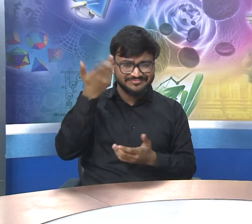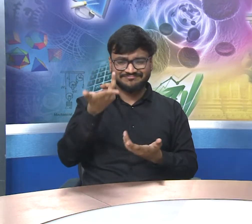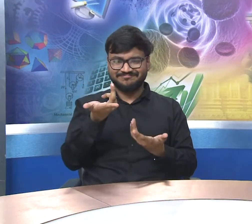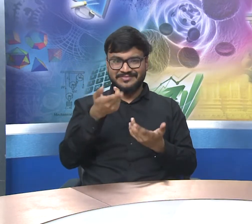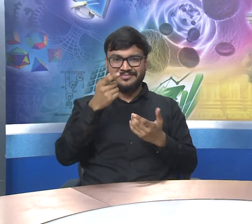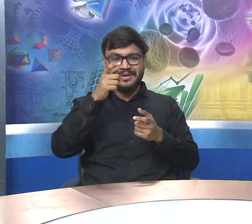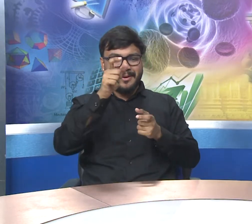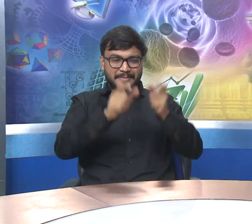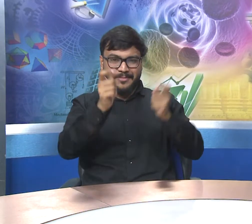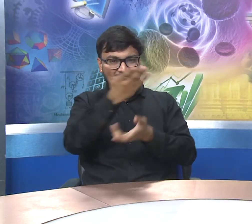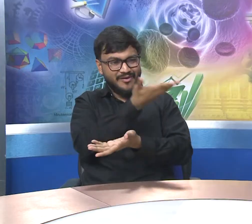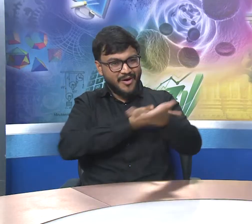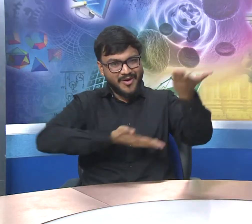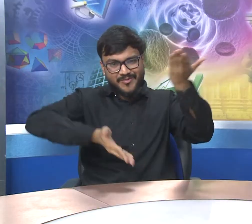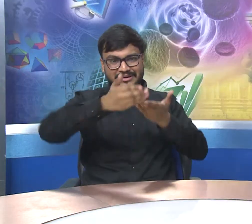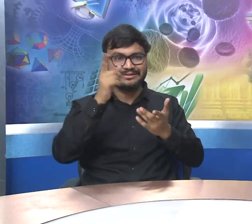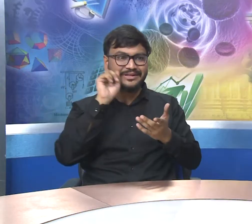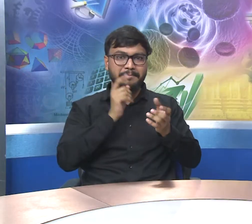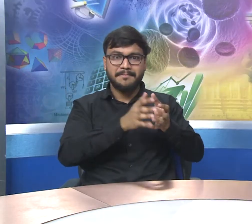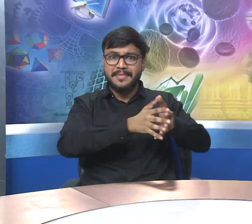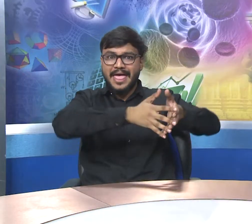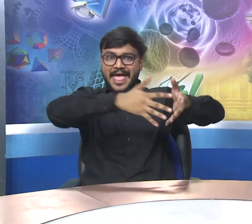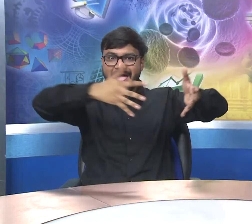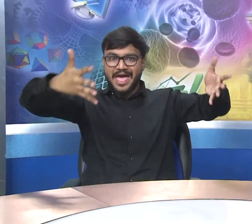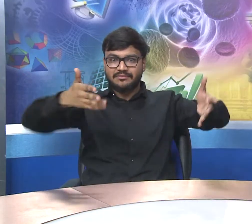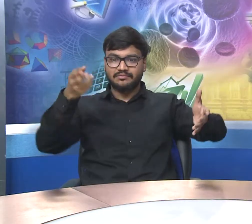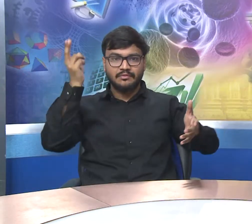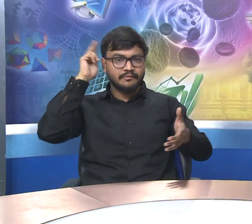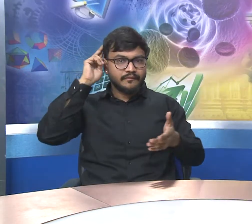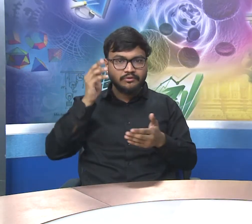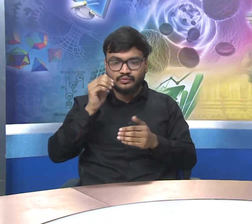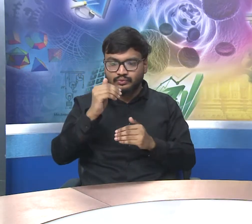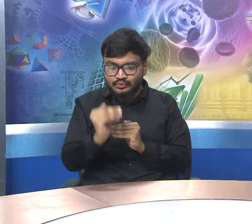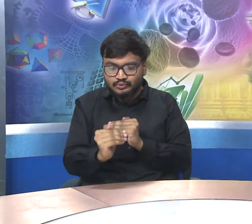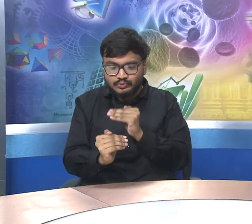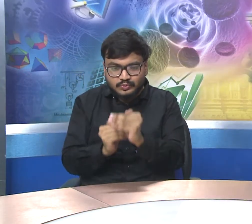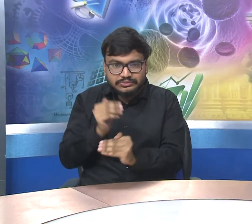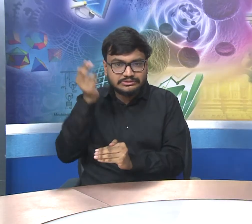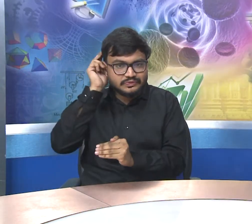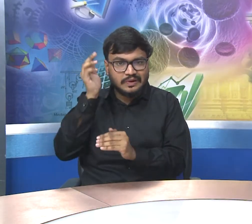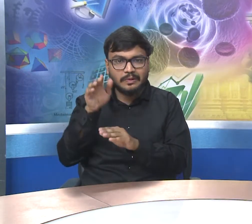And in India, there is a very few